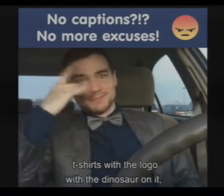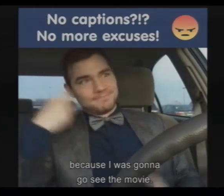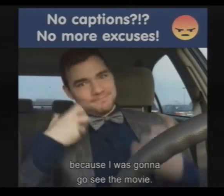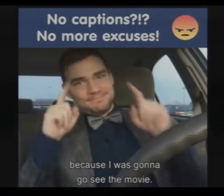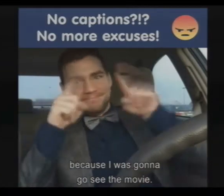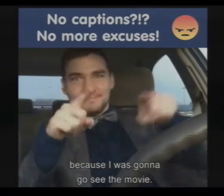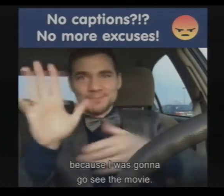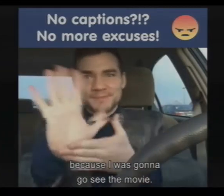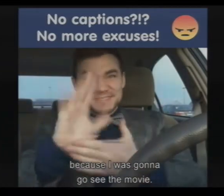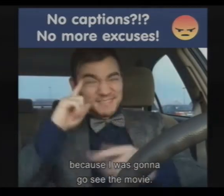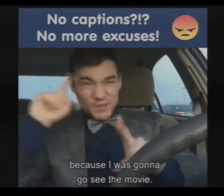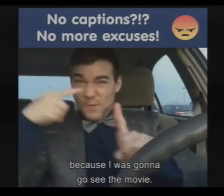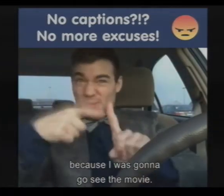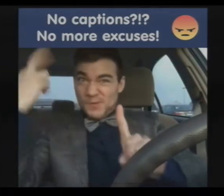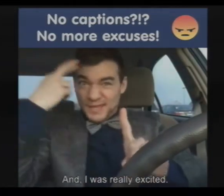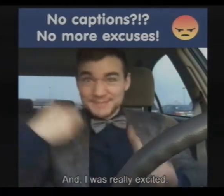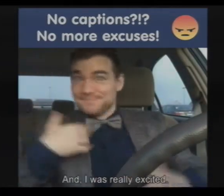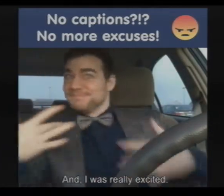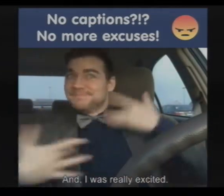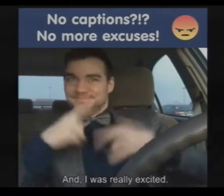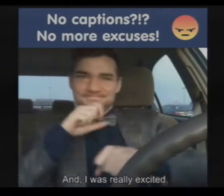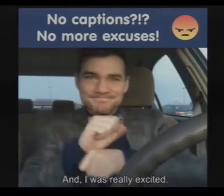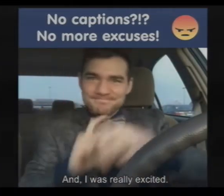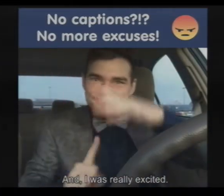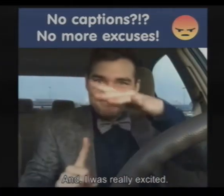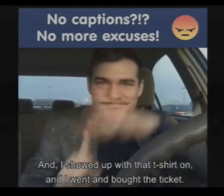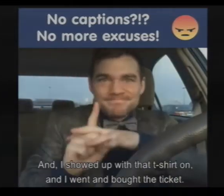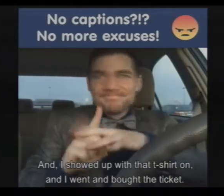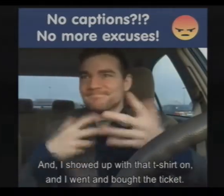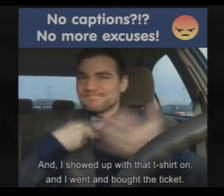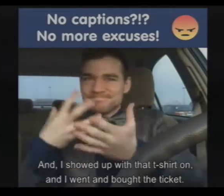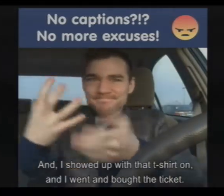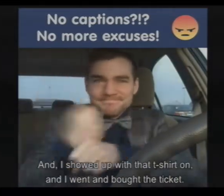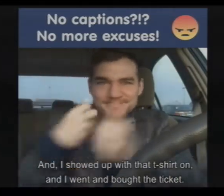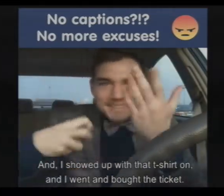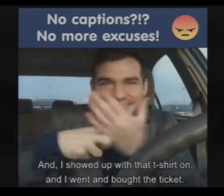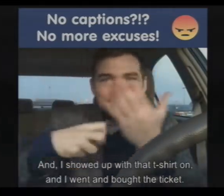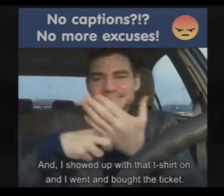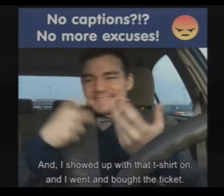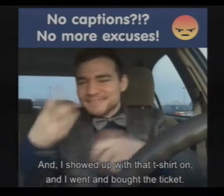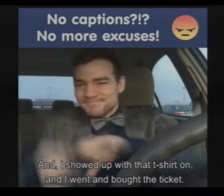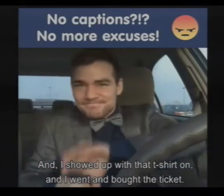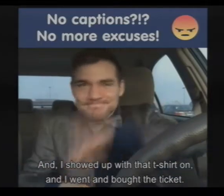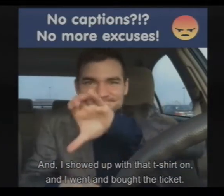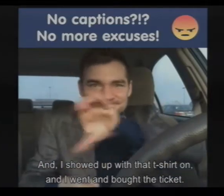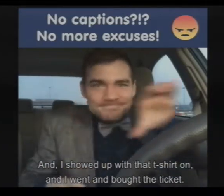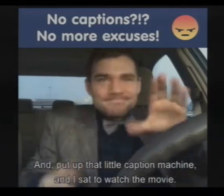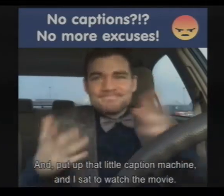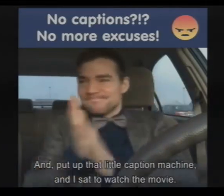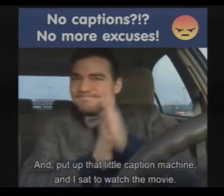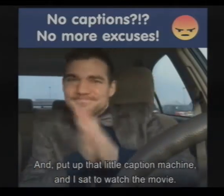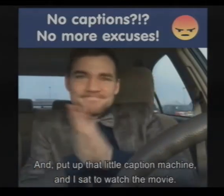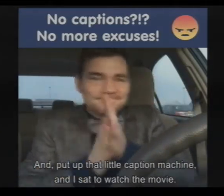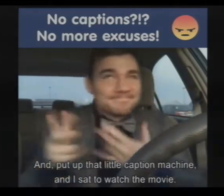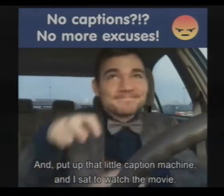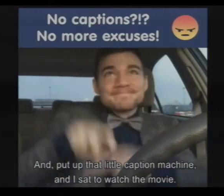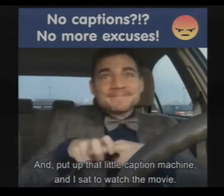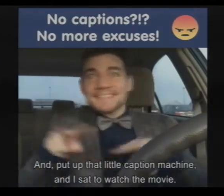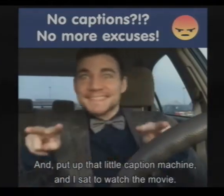because I was going to go see the movie. And I was really excited, and I showed up with that t-shirt on, and I went and I bought the ticket, and I put up that little caption machine. I sat